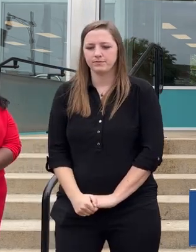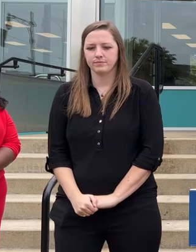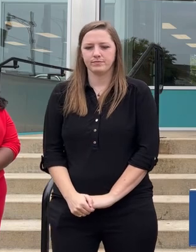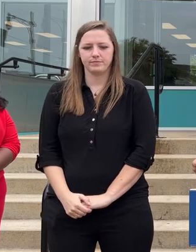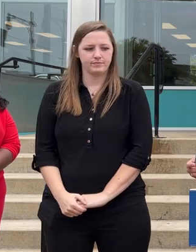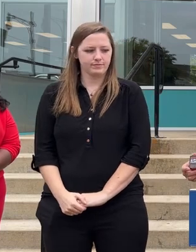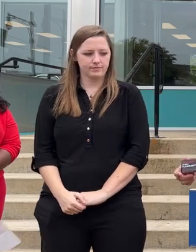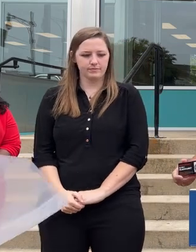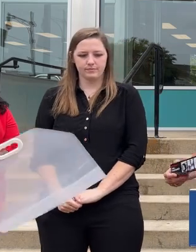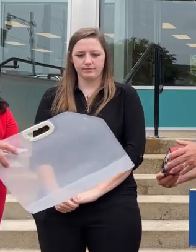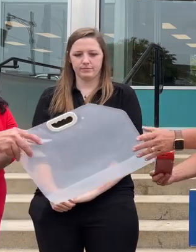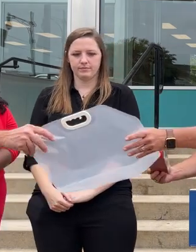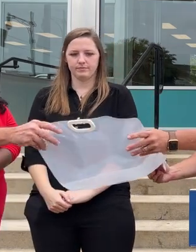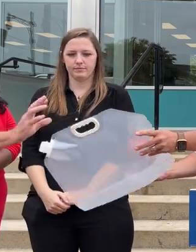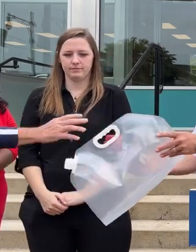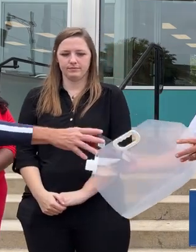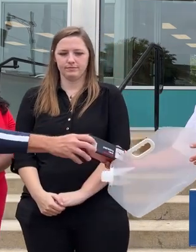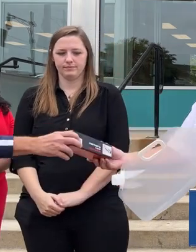power.